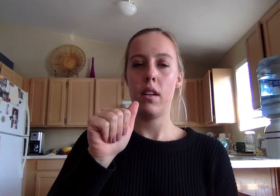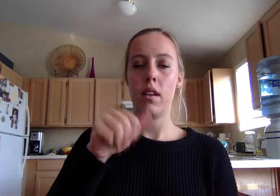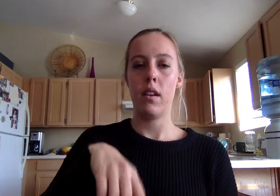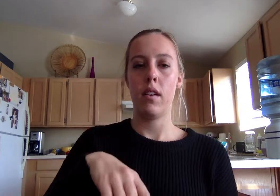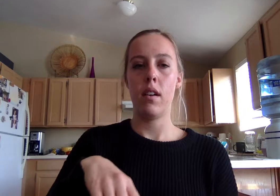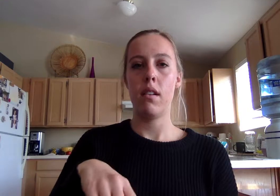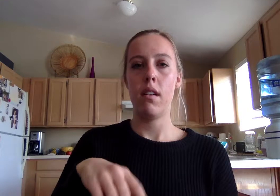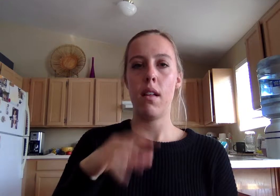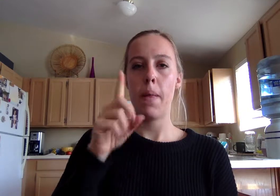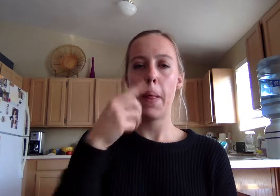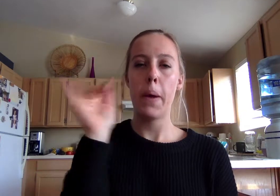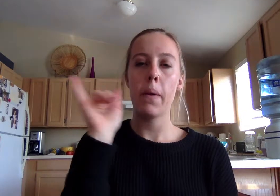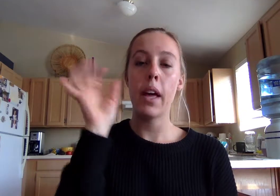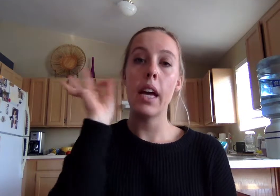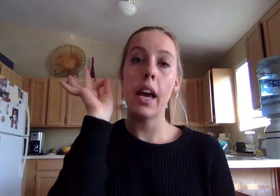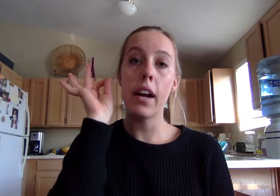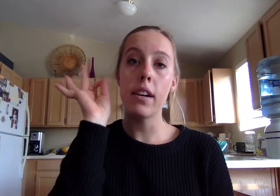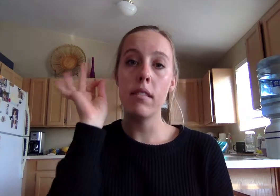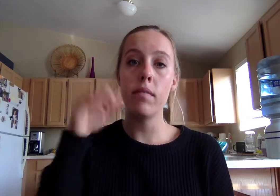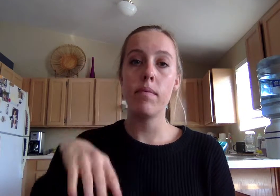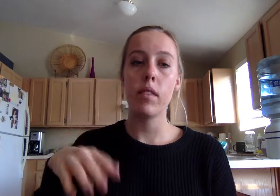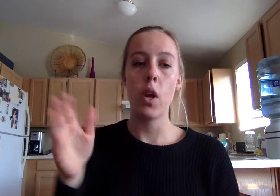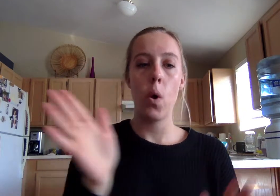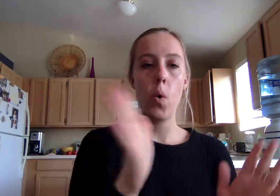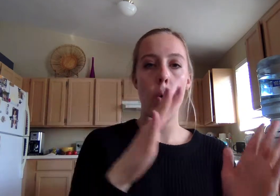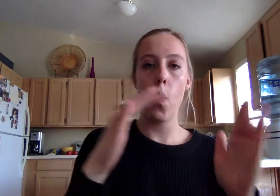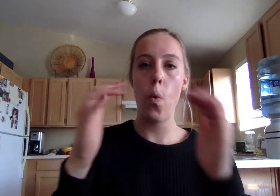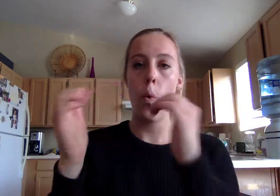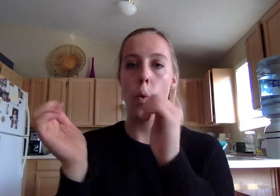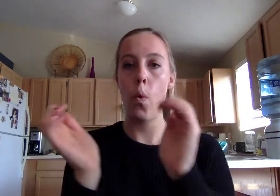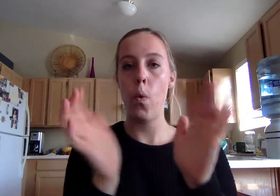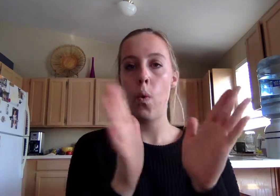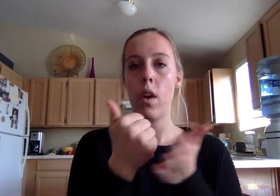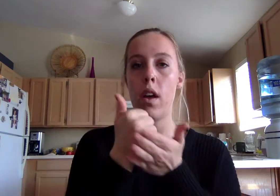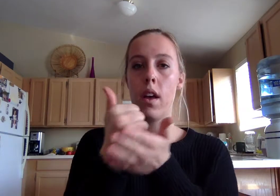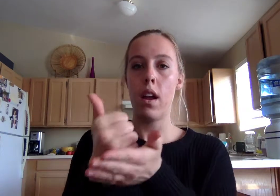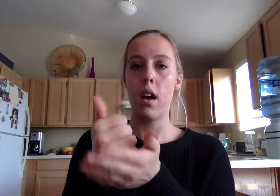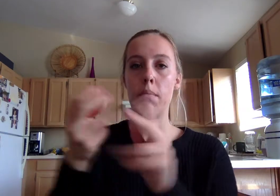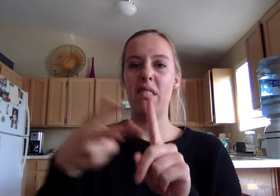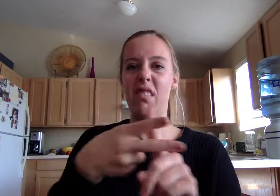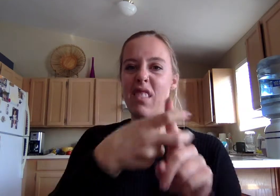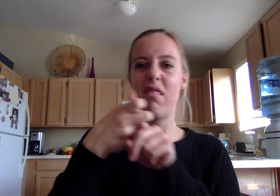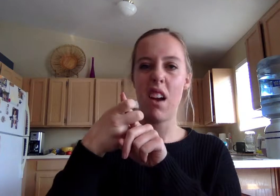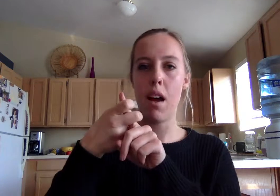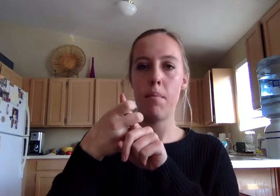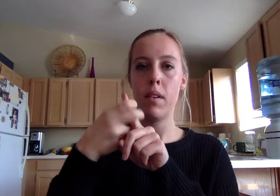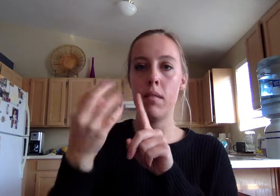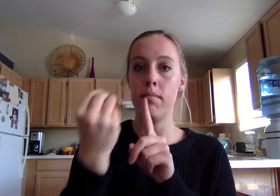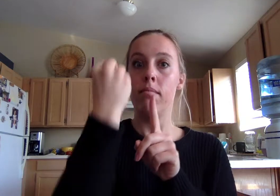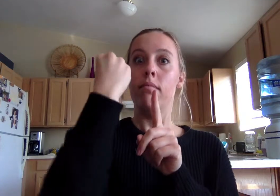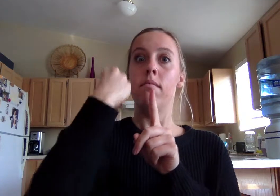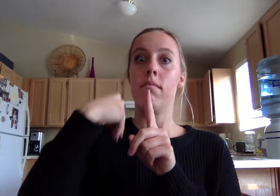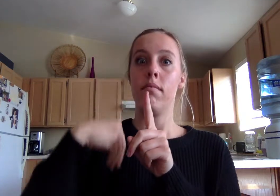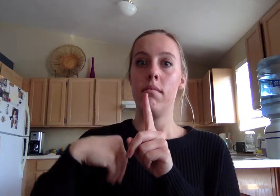can move in waves. This feature helps trap inhaled particles in the air and expels them when you